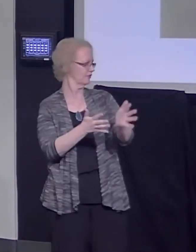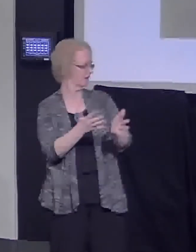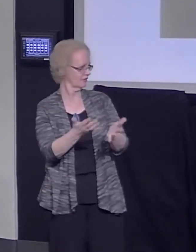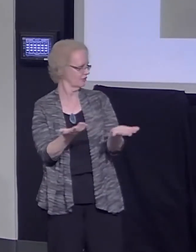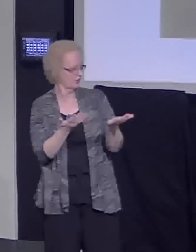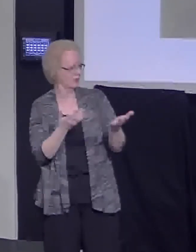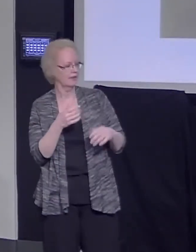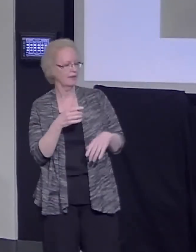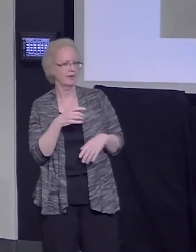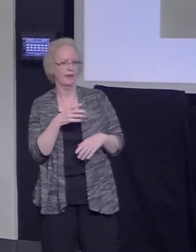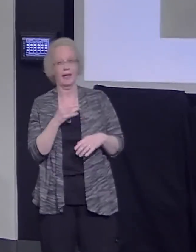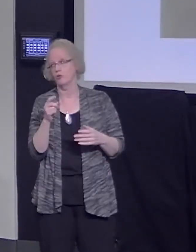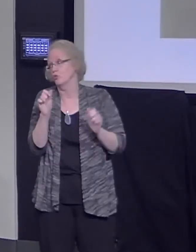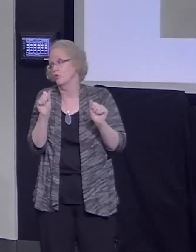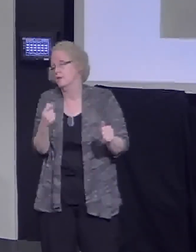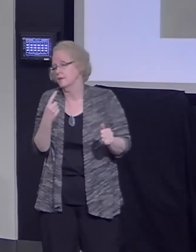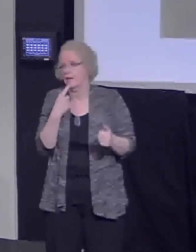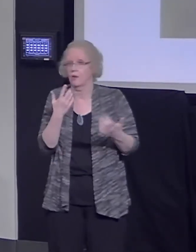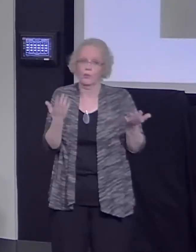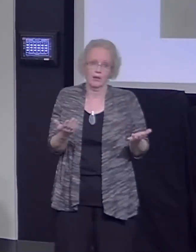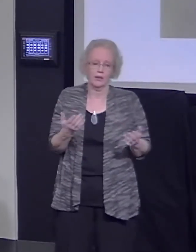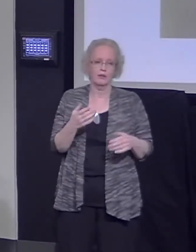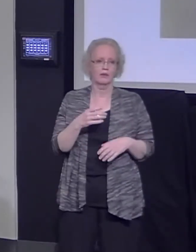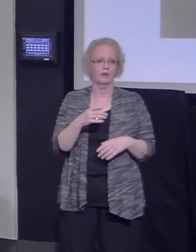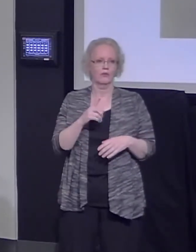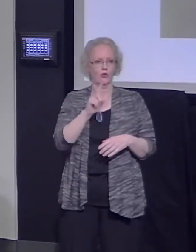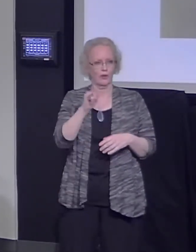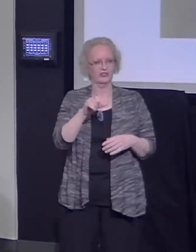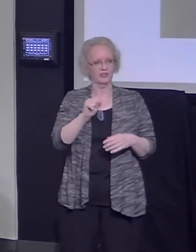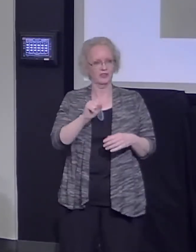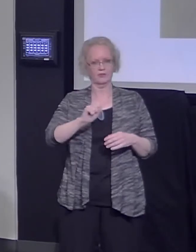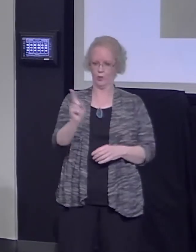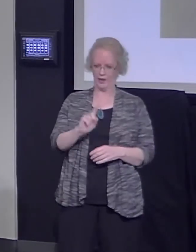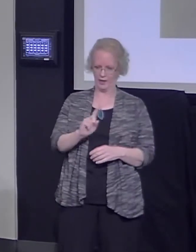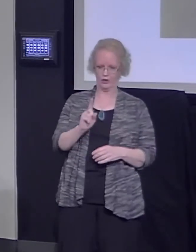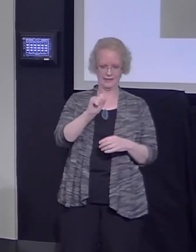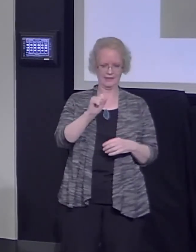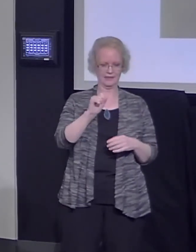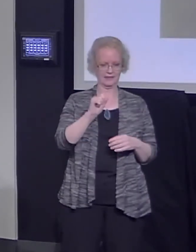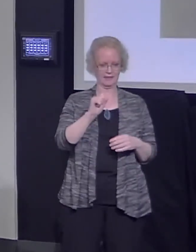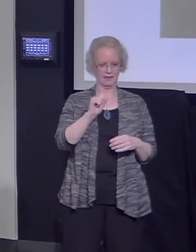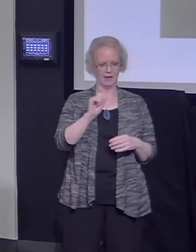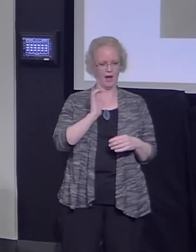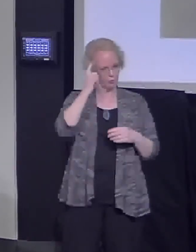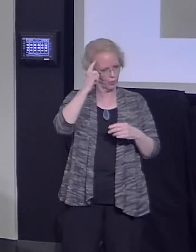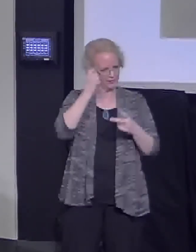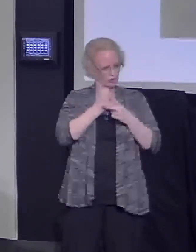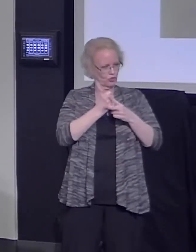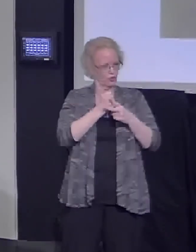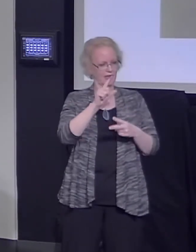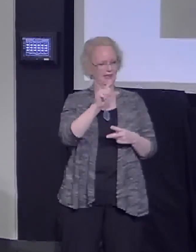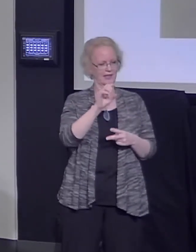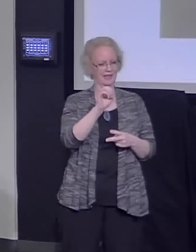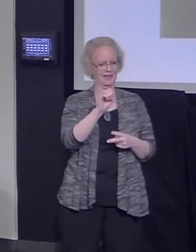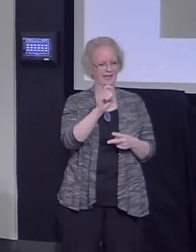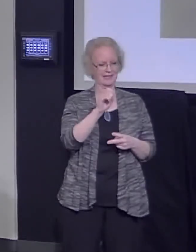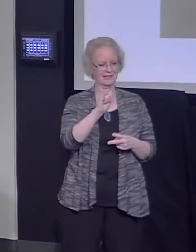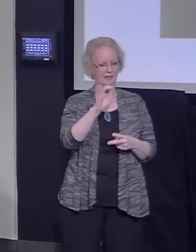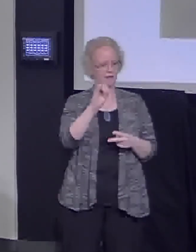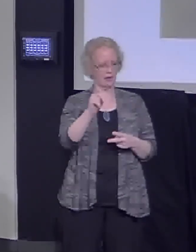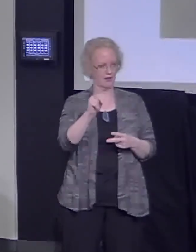one could simply say, well, the question is, where is the lexicon? Where do we store meaning? How do we